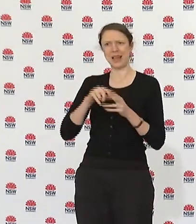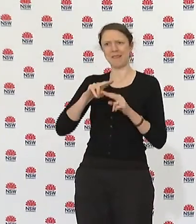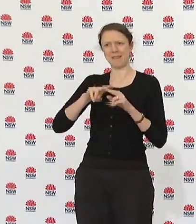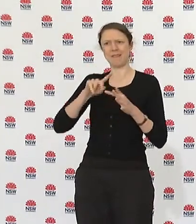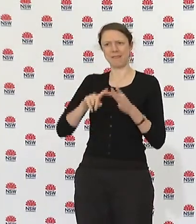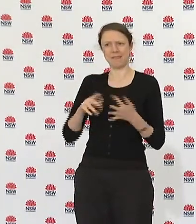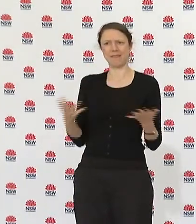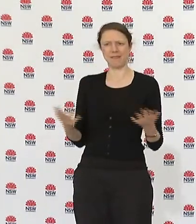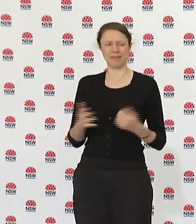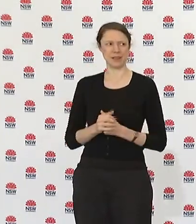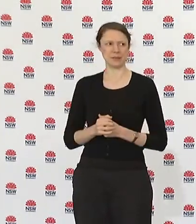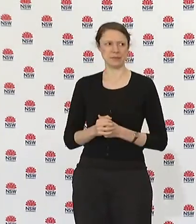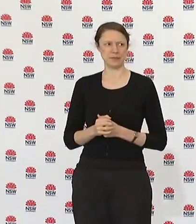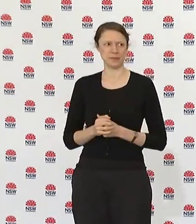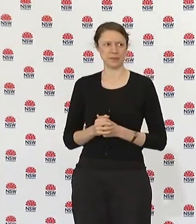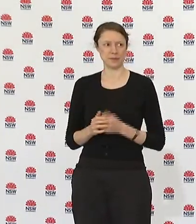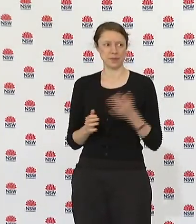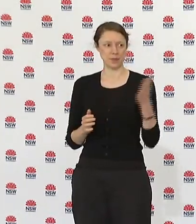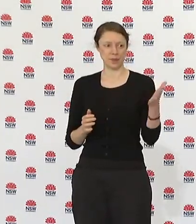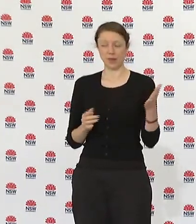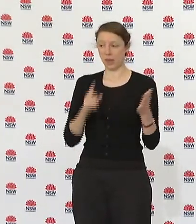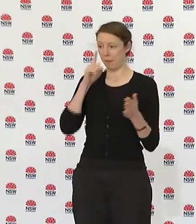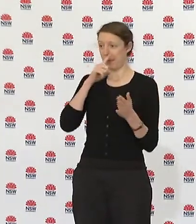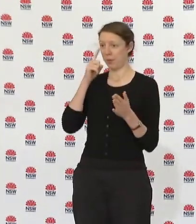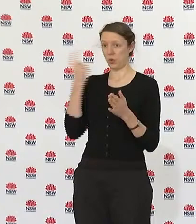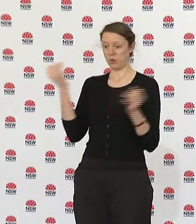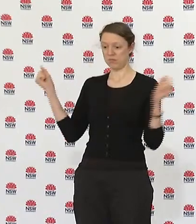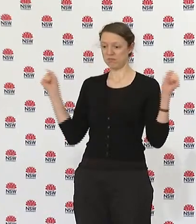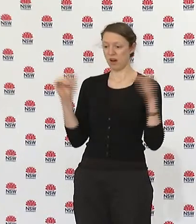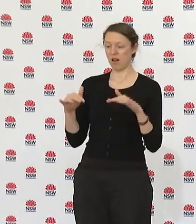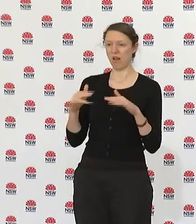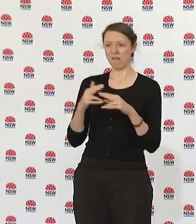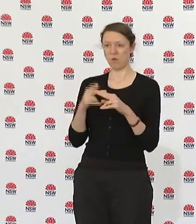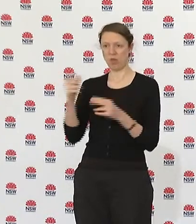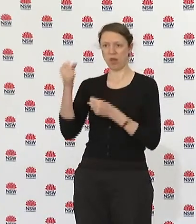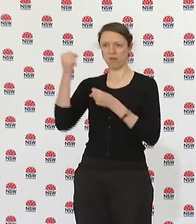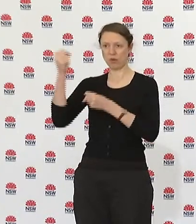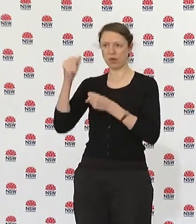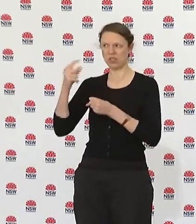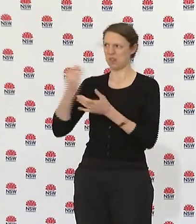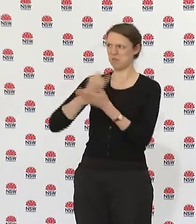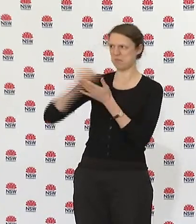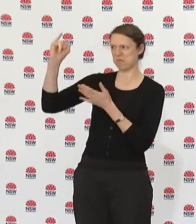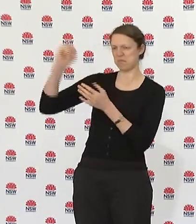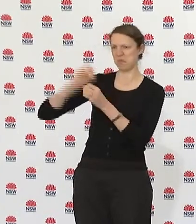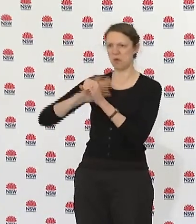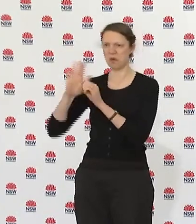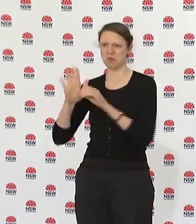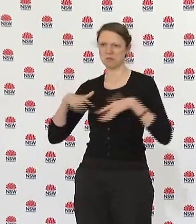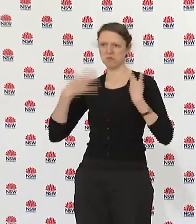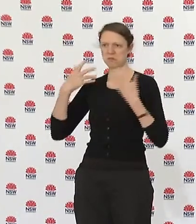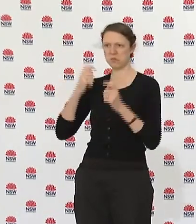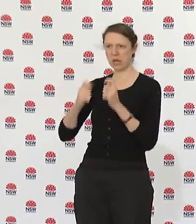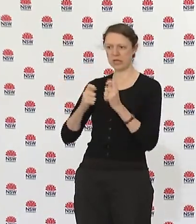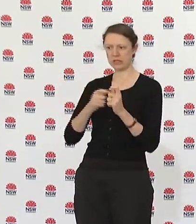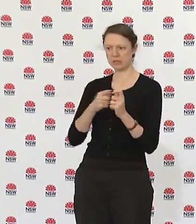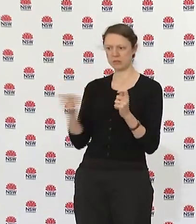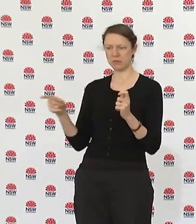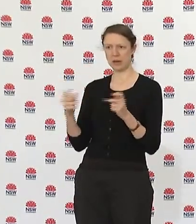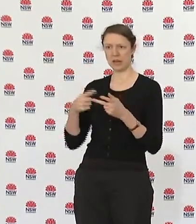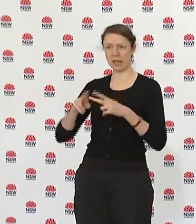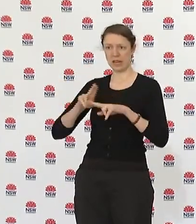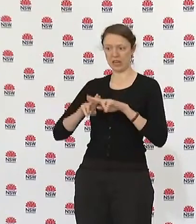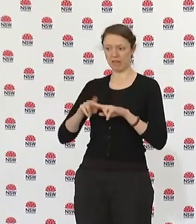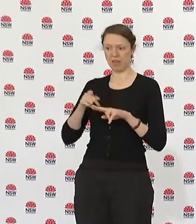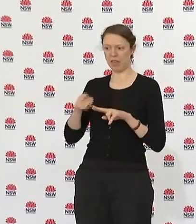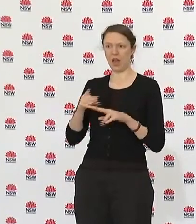They're not likely to go and get a test themselves, given their position on the problem. So we would urge anybody who was at that protest, but